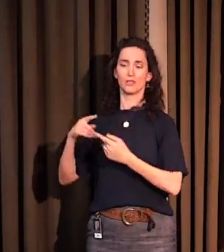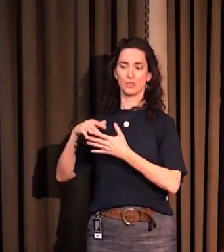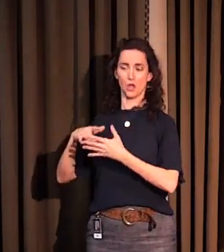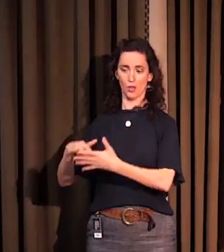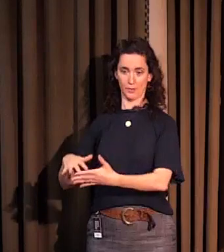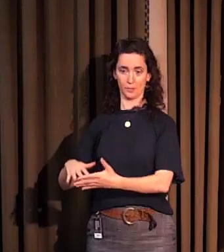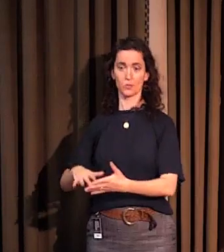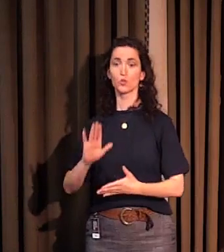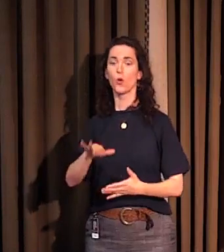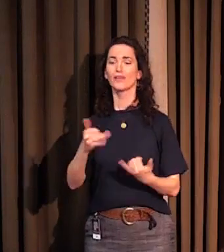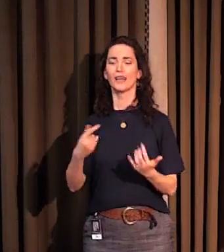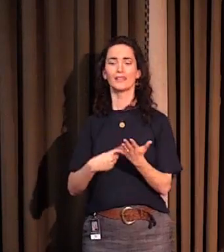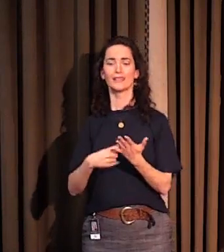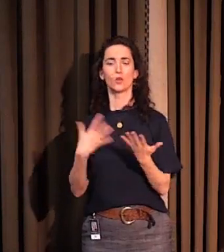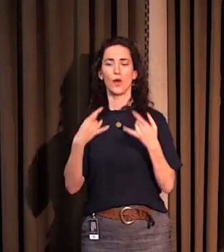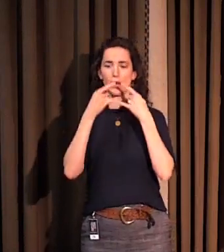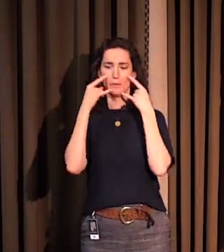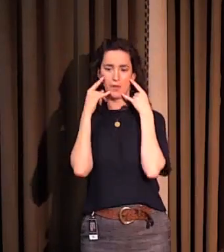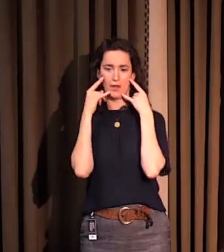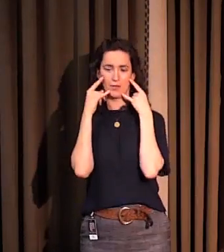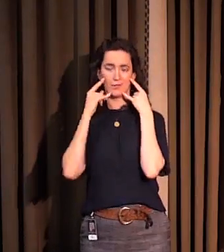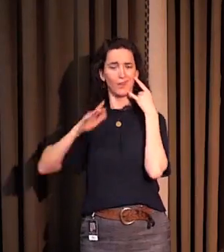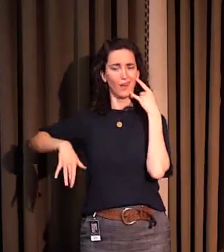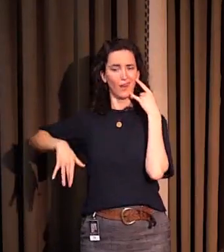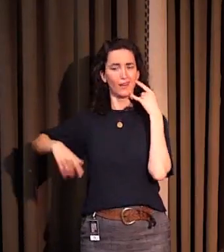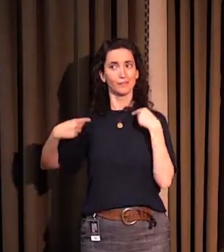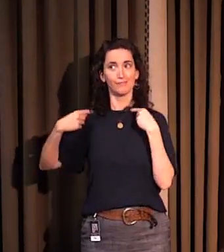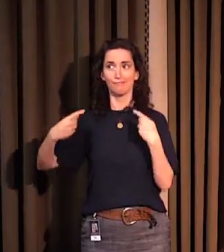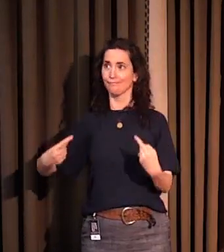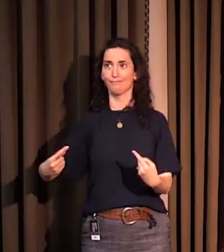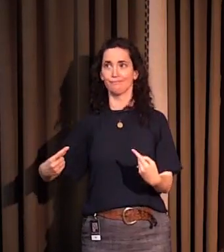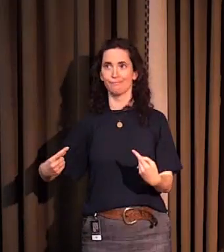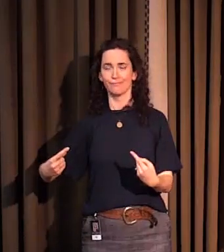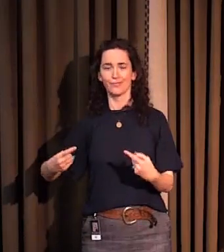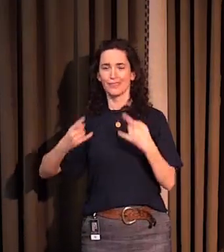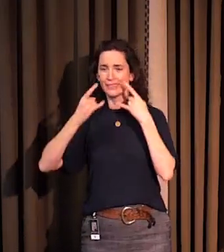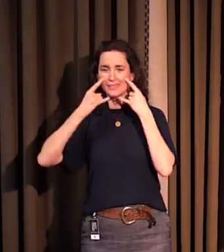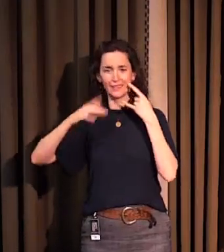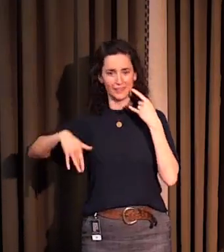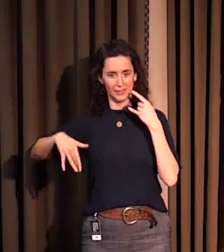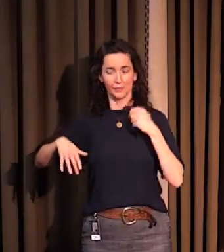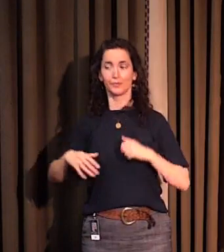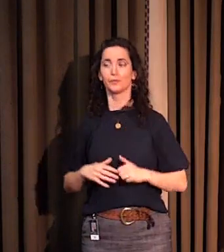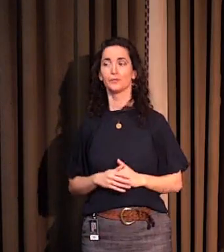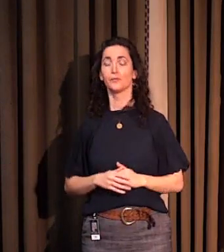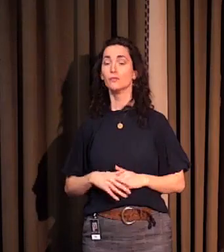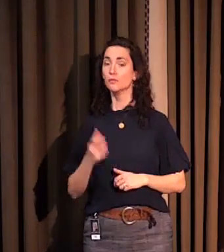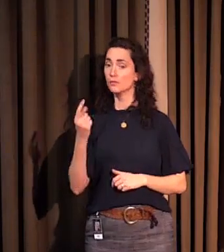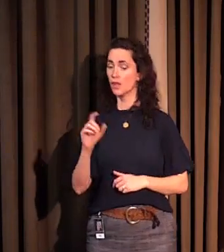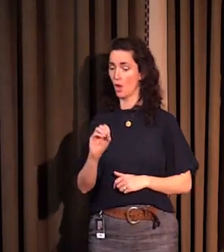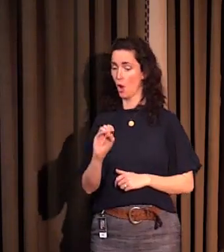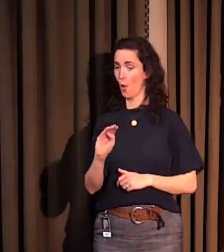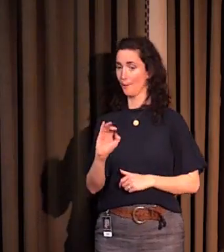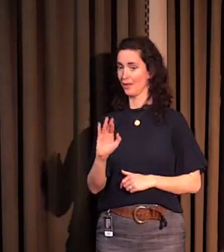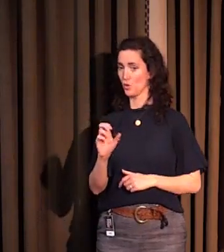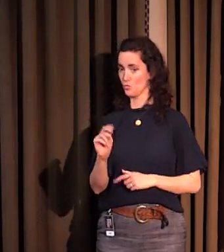to talk about masks, because we haven't talked about masks in a little bit. And with Omicron, with